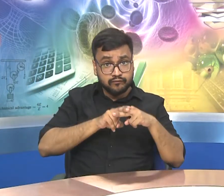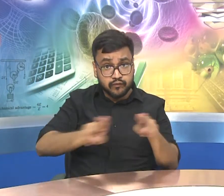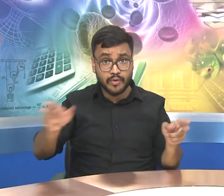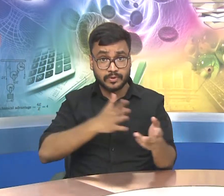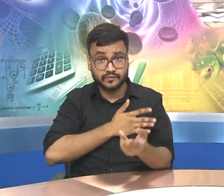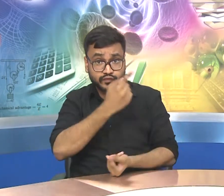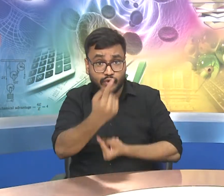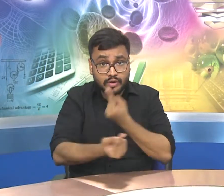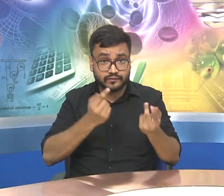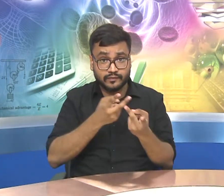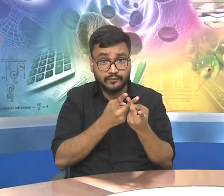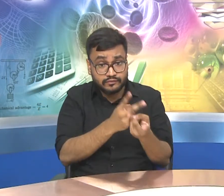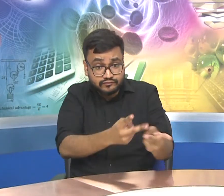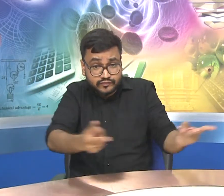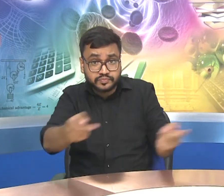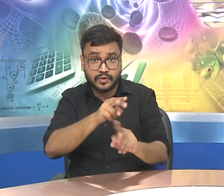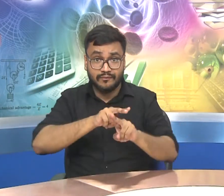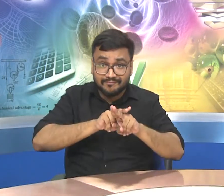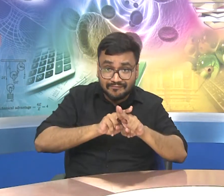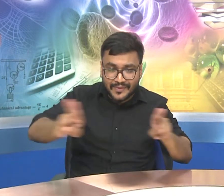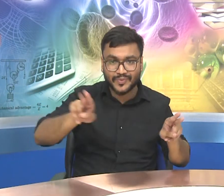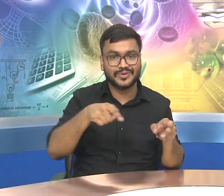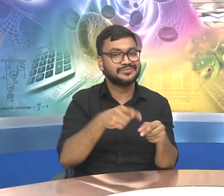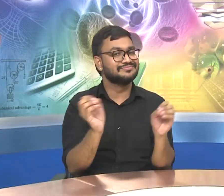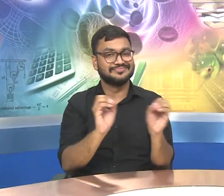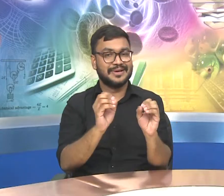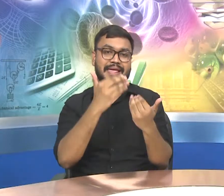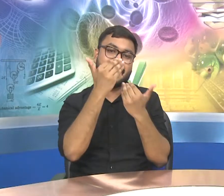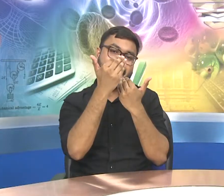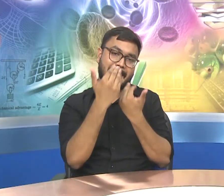inverted. Example, in a pond,